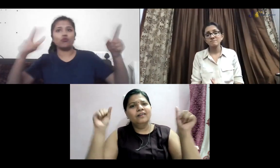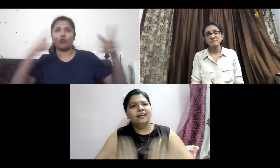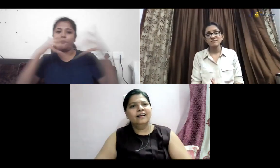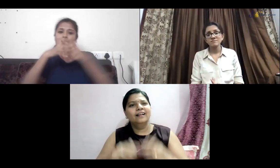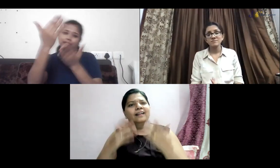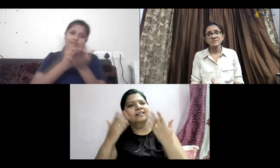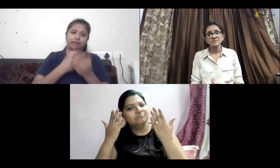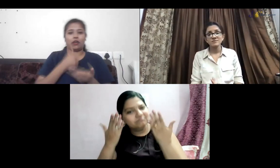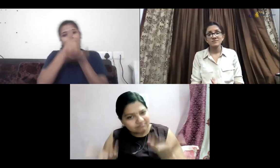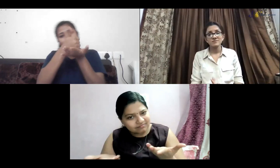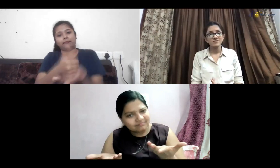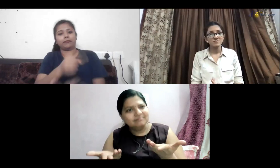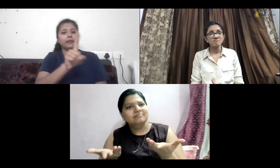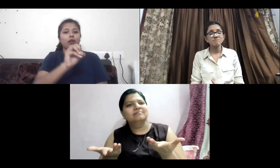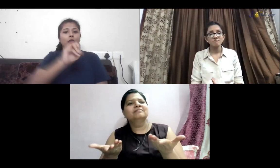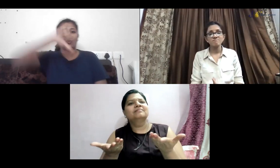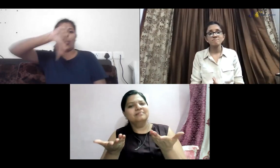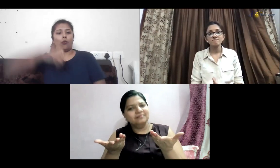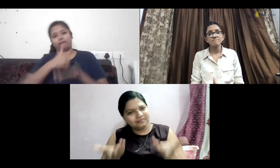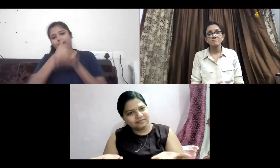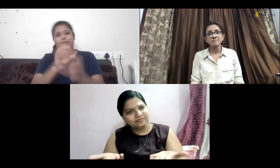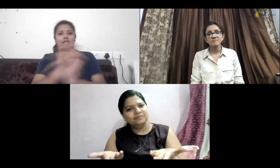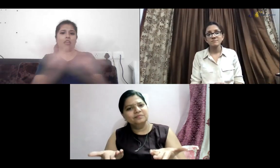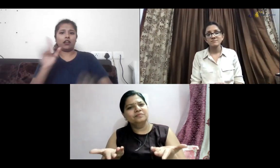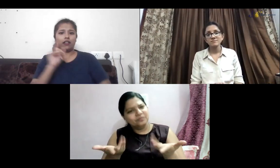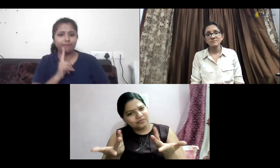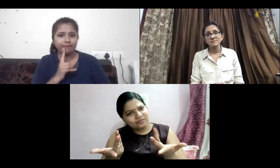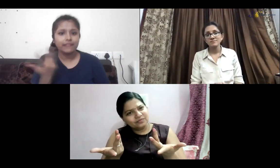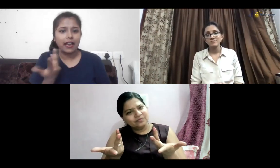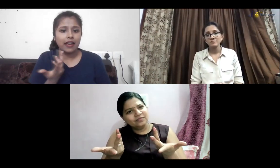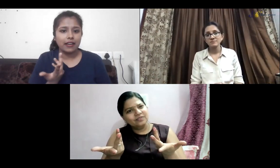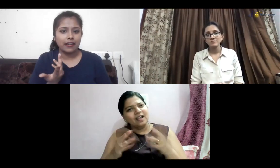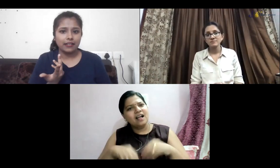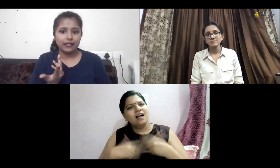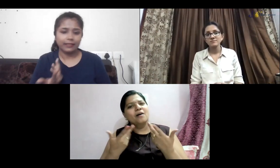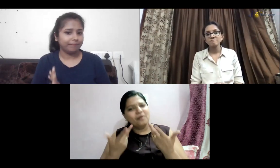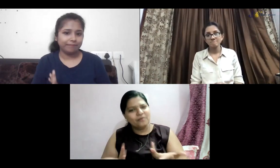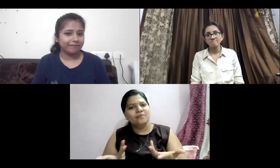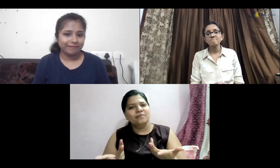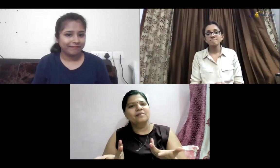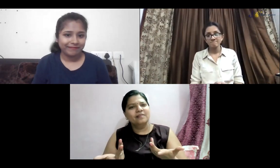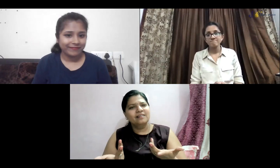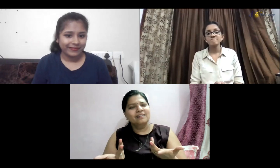what about deaf people? Yes. So we have to complain about this women's health. Yeah,